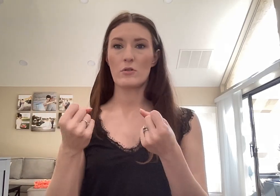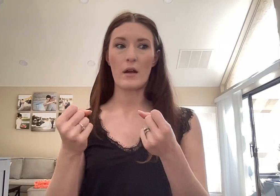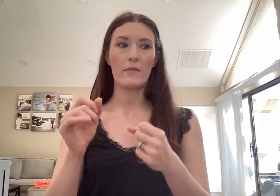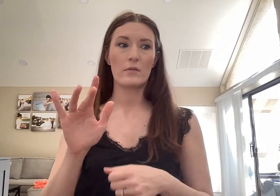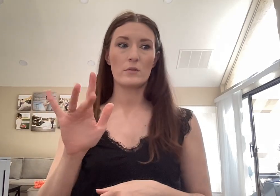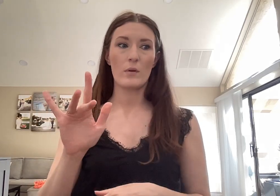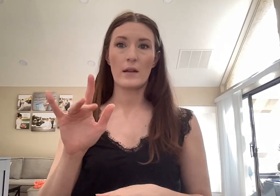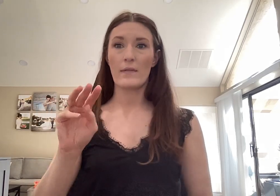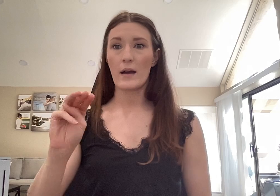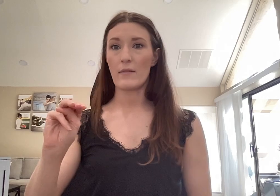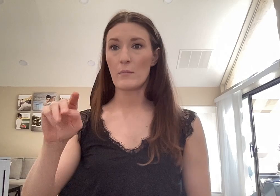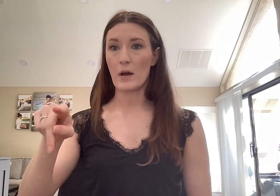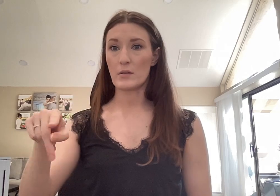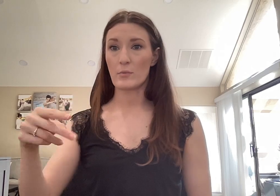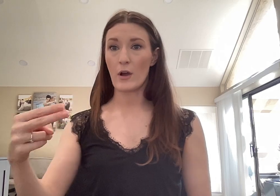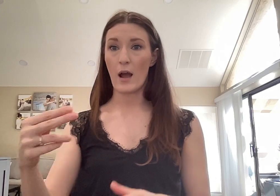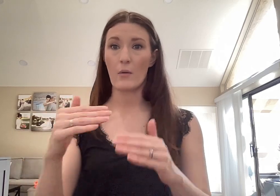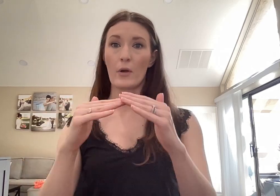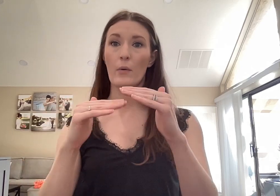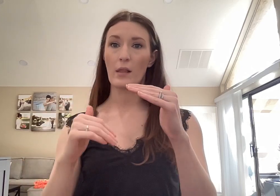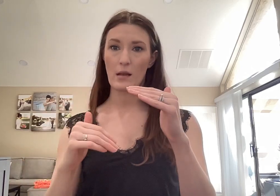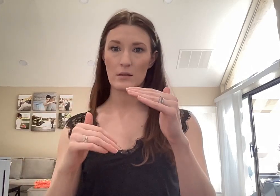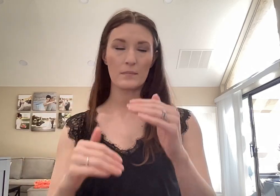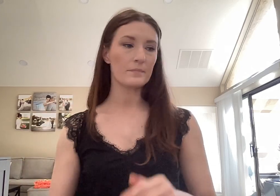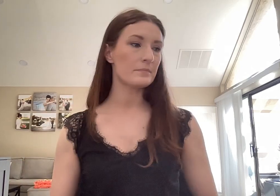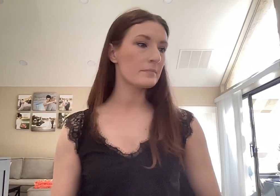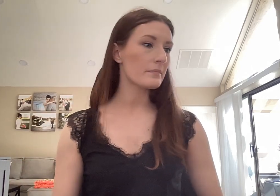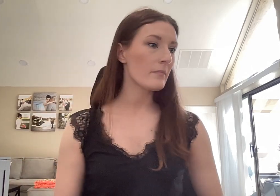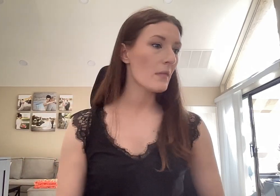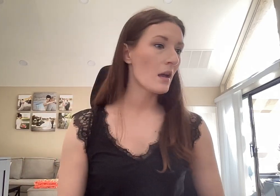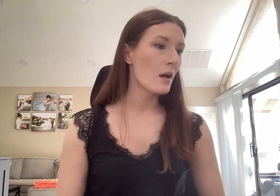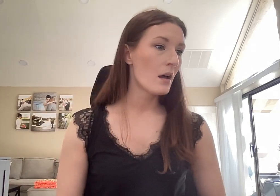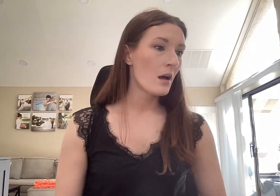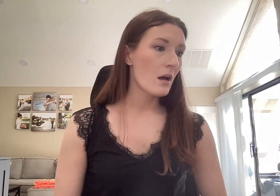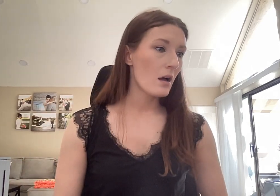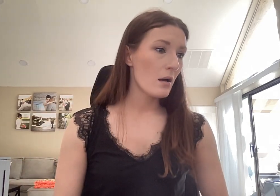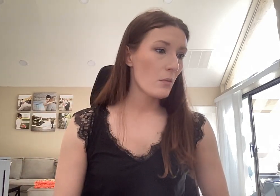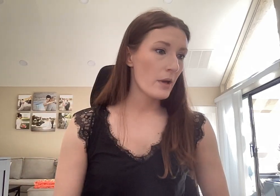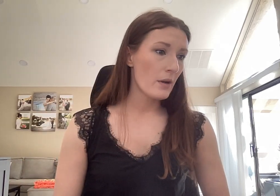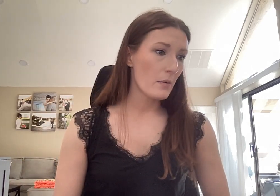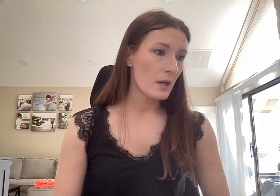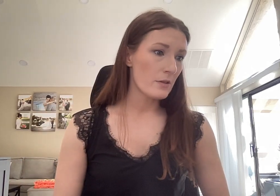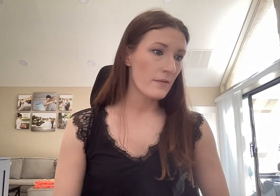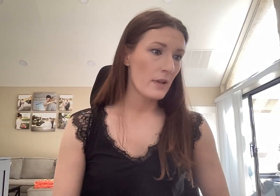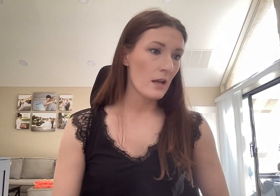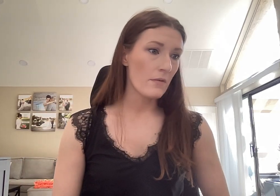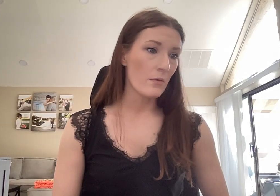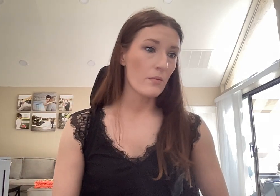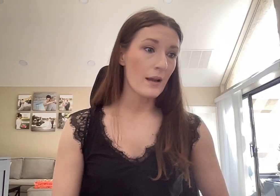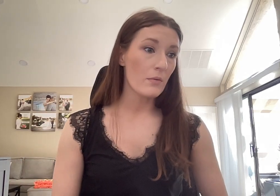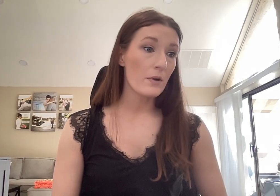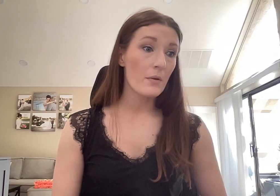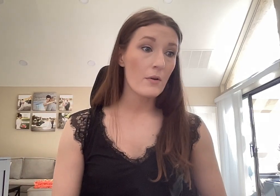drive 25 miles per hour or less. When you come 100 feet of a railroad